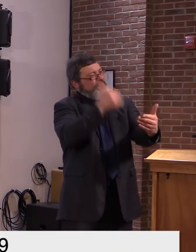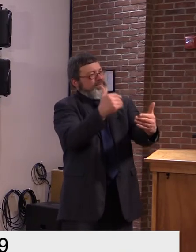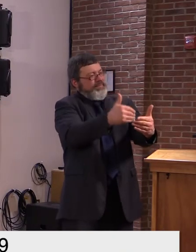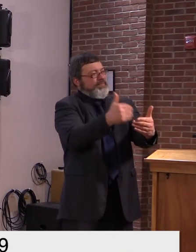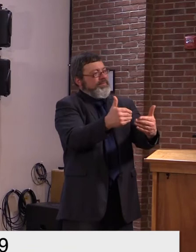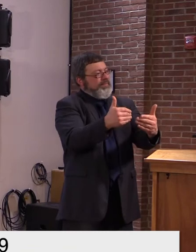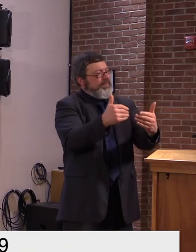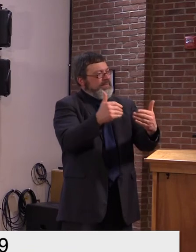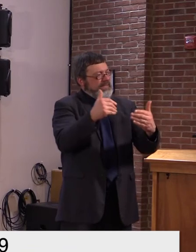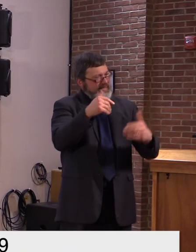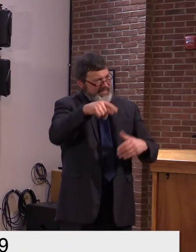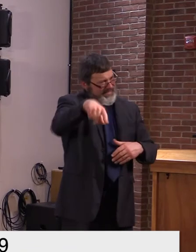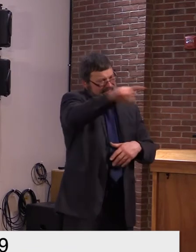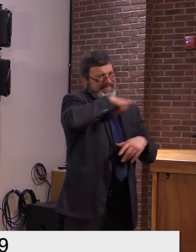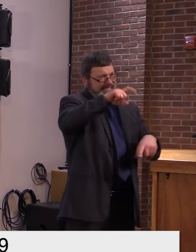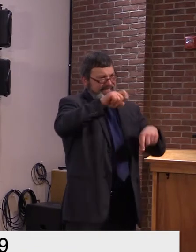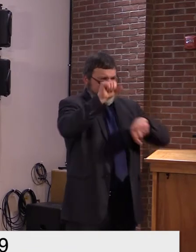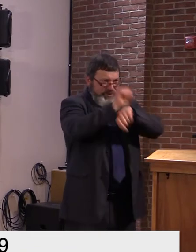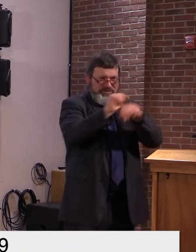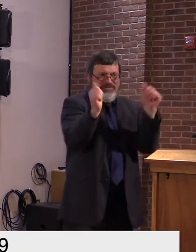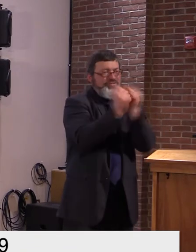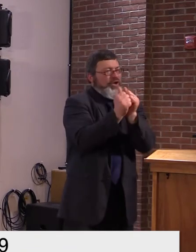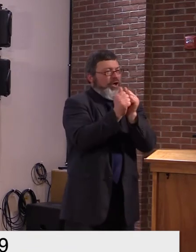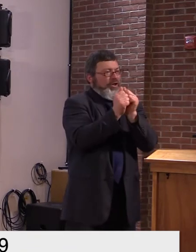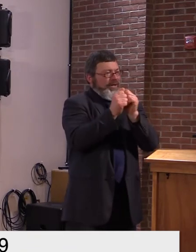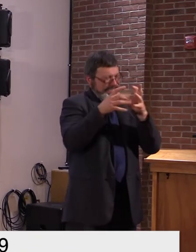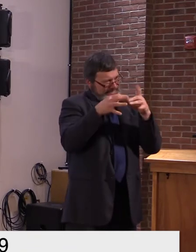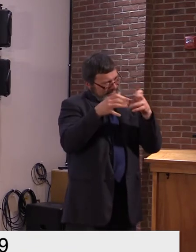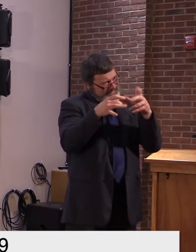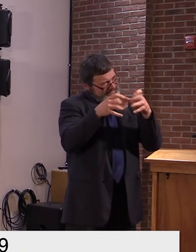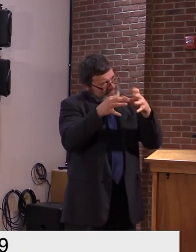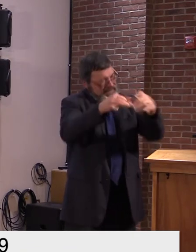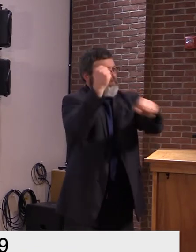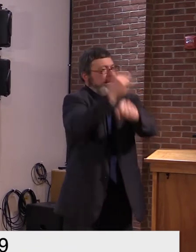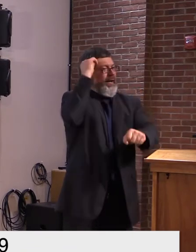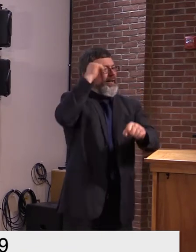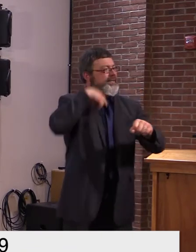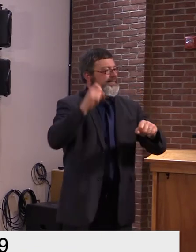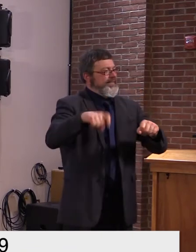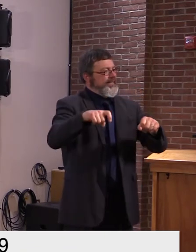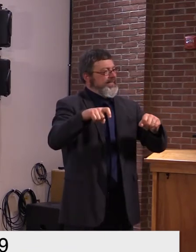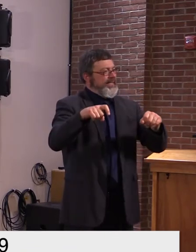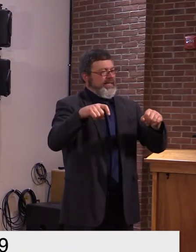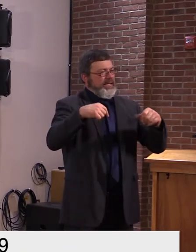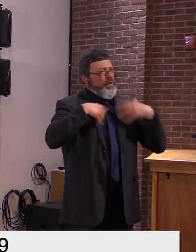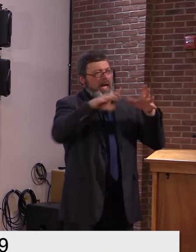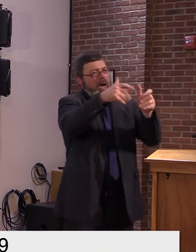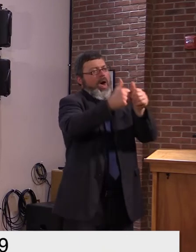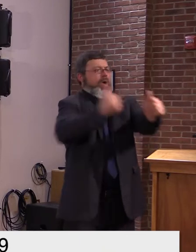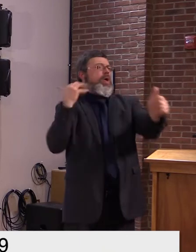that vaccine intact. That's it. Leave nobody behind. And what's it going to take?